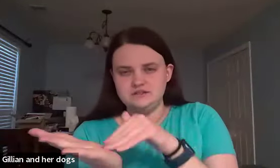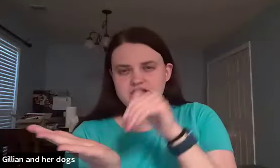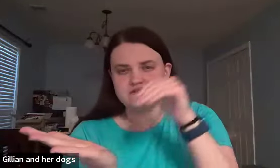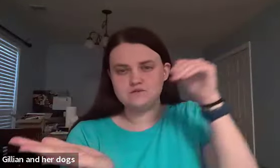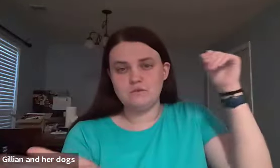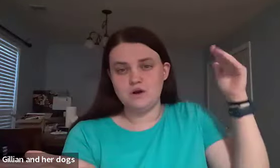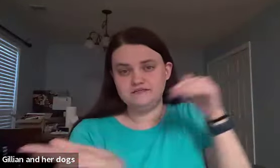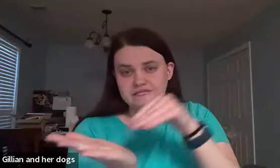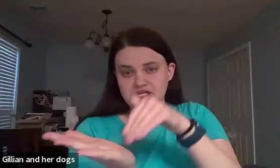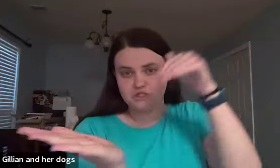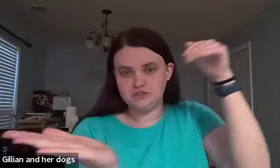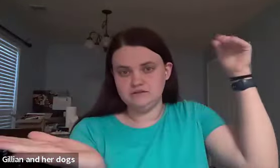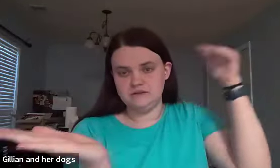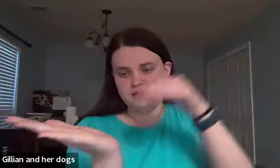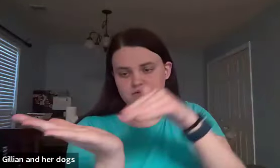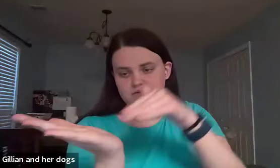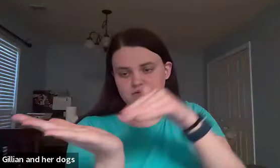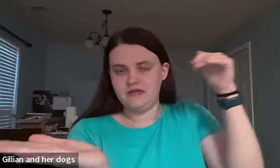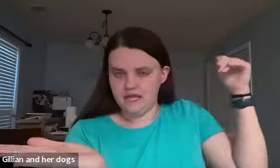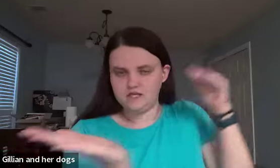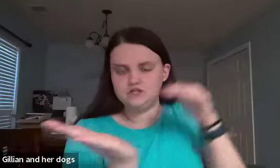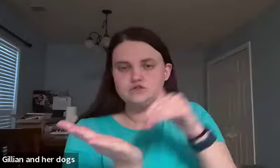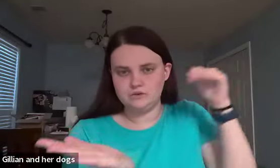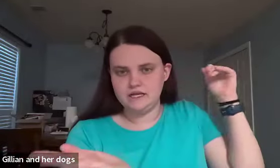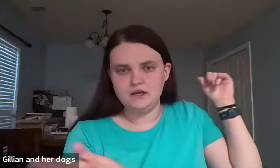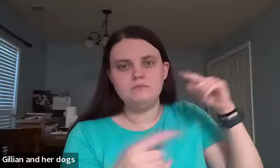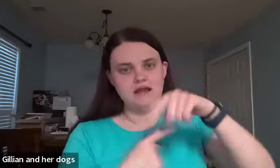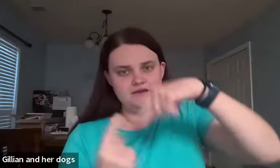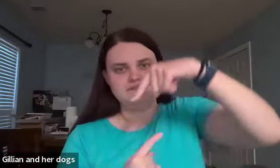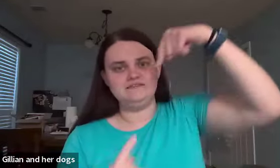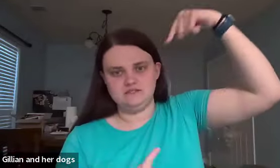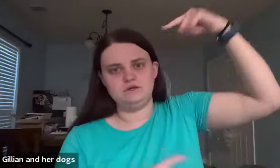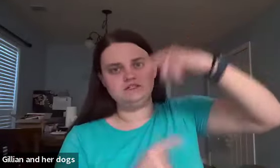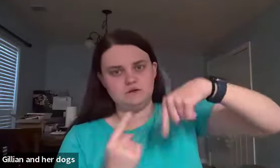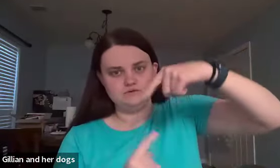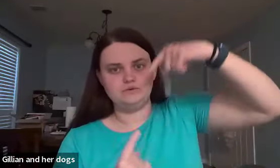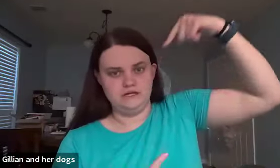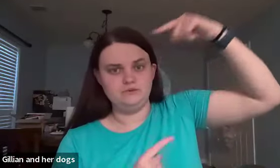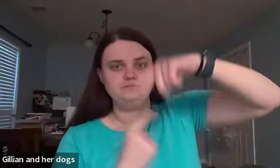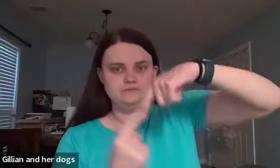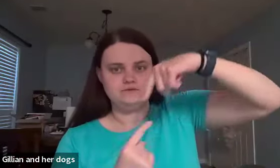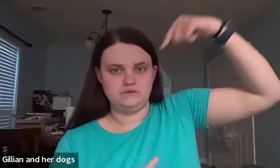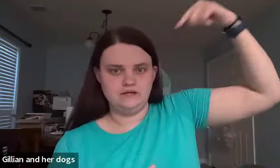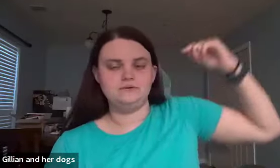do see this one more often here, the bouncing off the hand tornado, but I have seen this one as well, tornado. tornado.